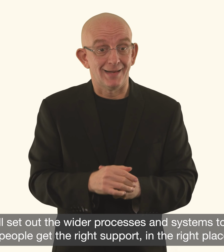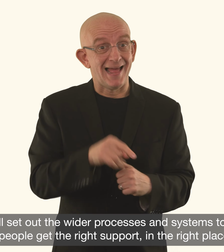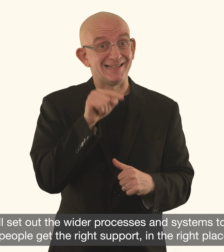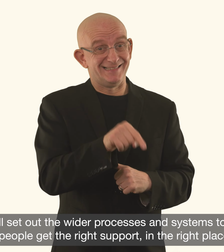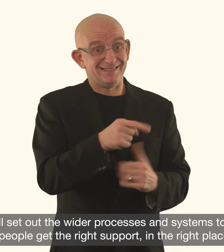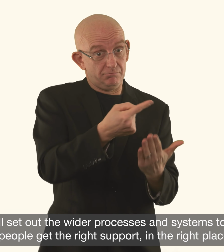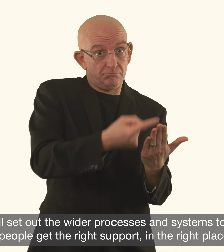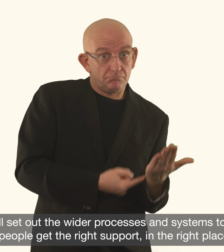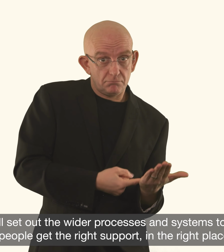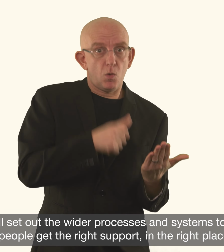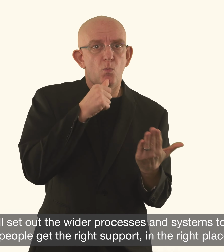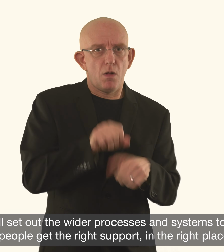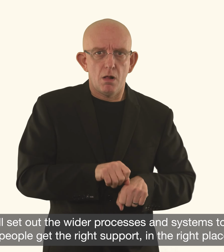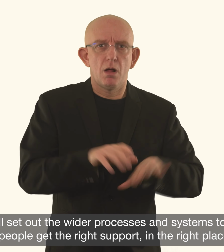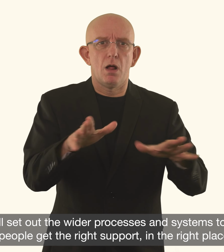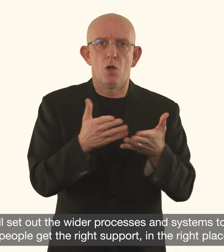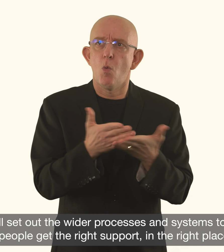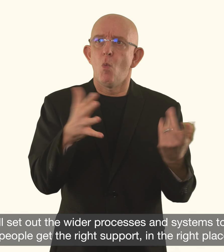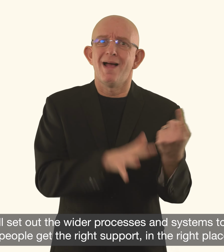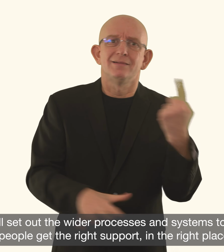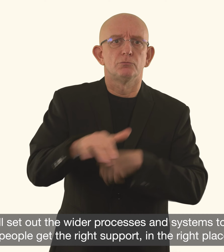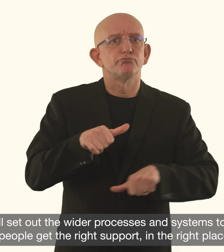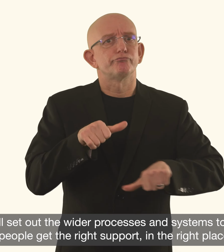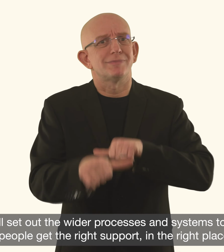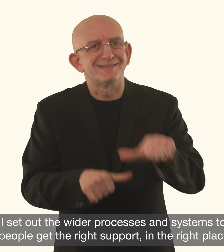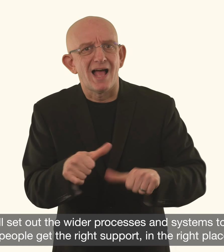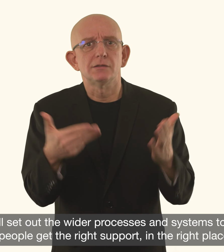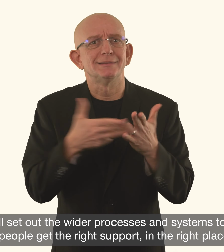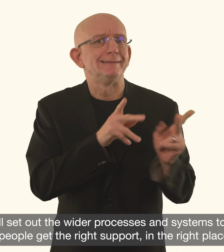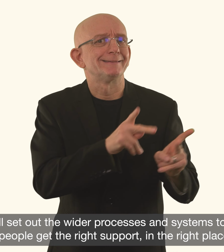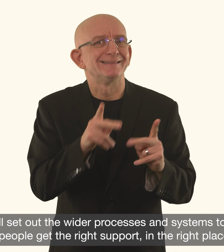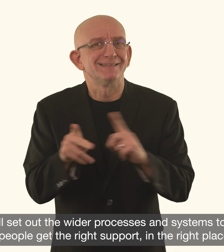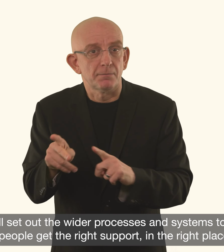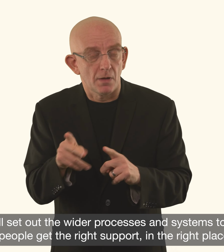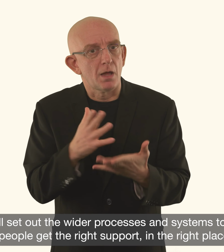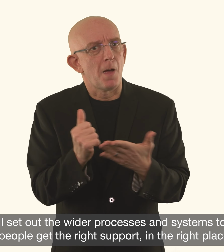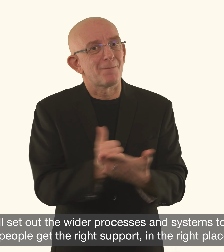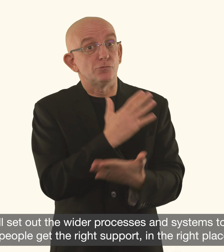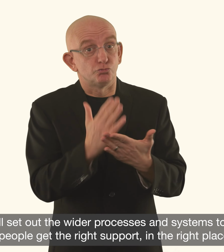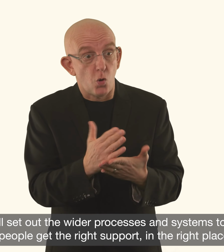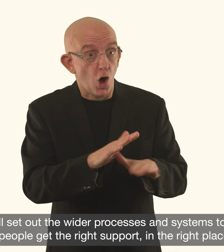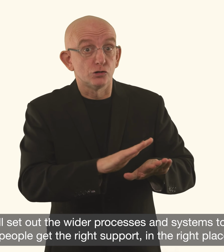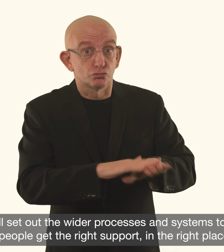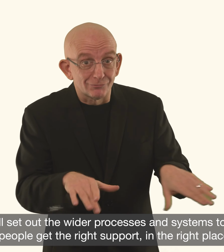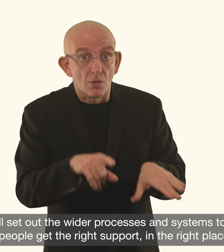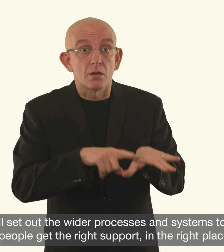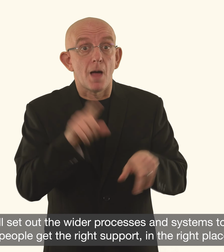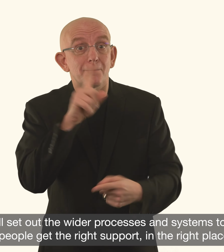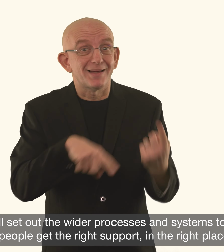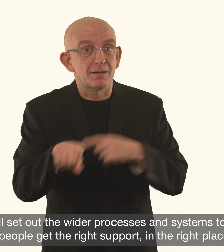These will set out the wider processes and systems to ensure children and young people get the right support in the right place at the right